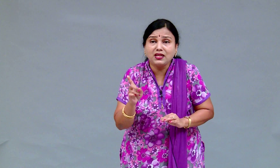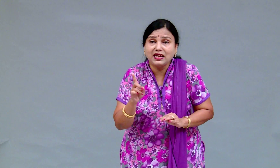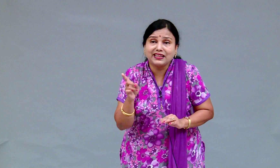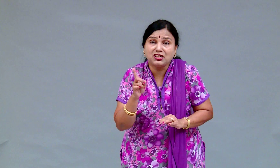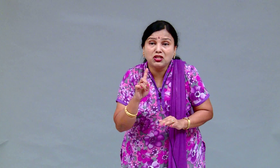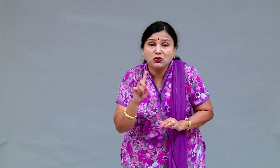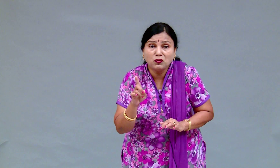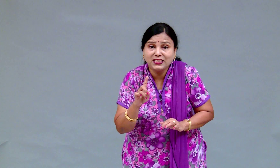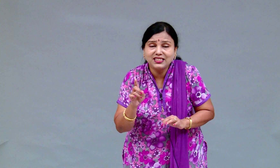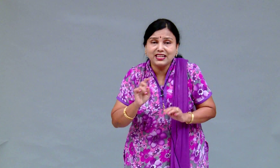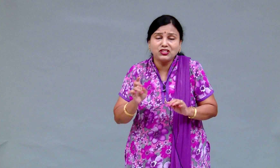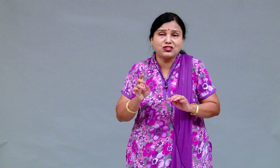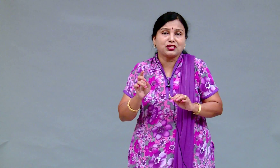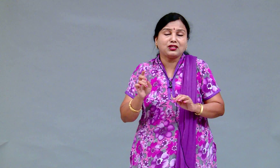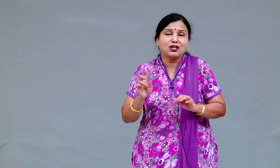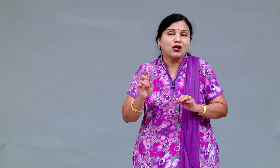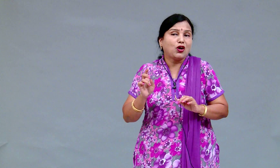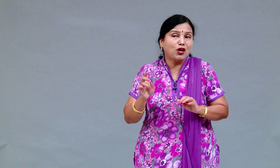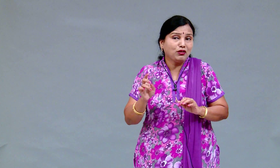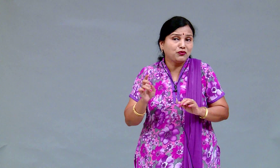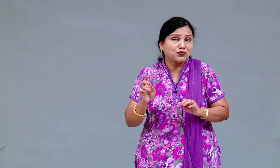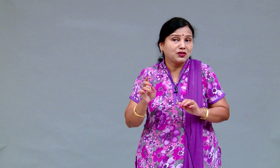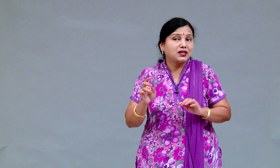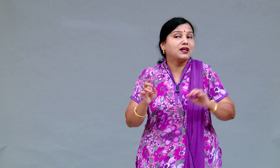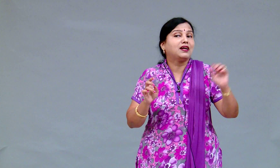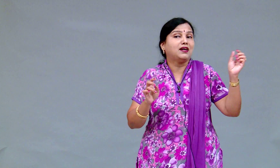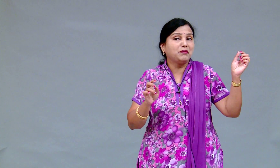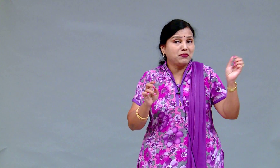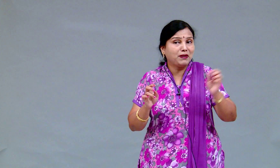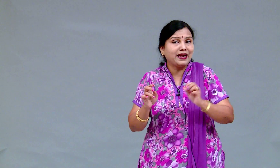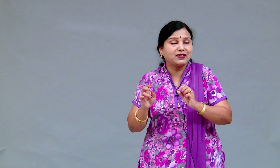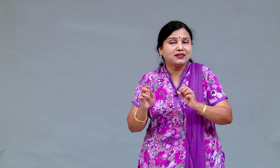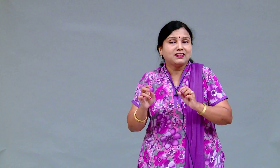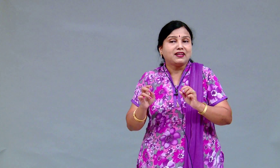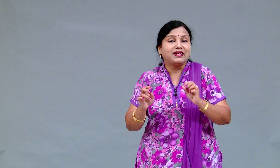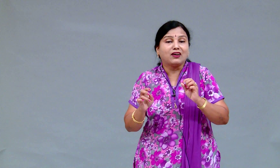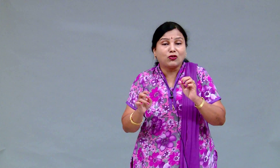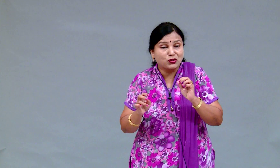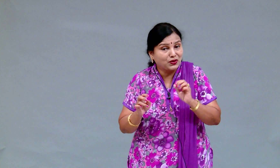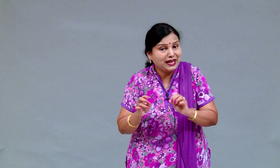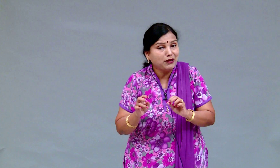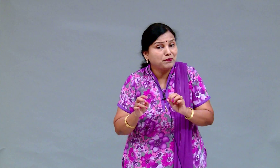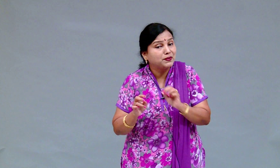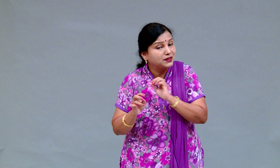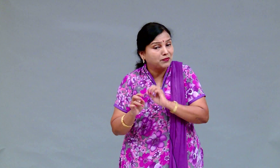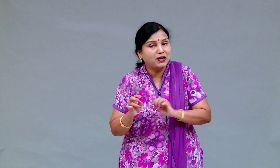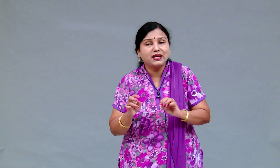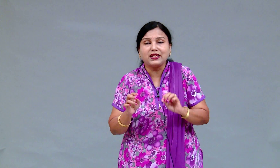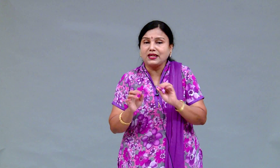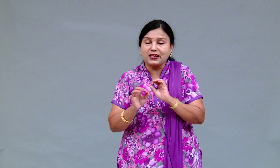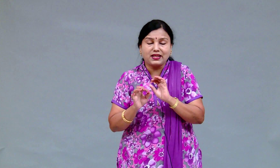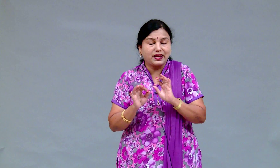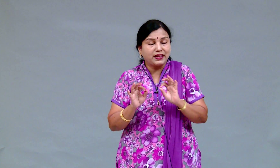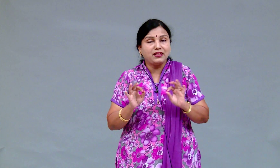had no intention of coming back or to help the monkey in any